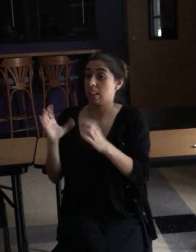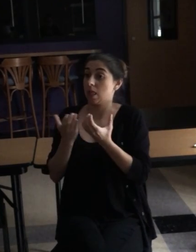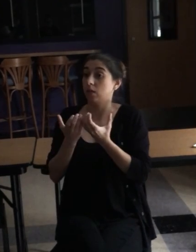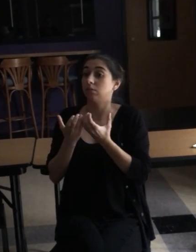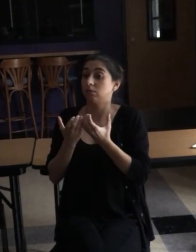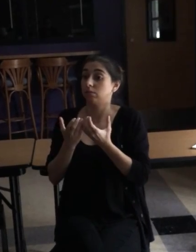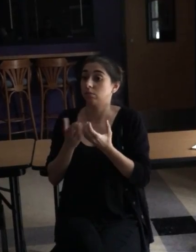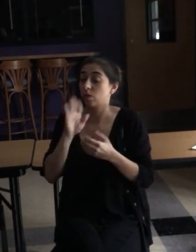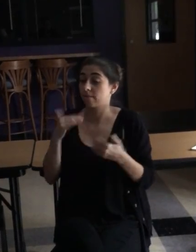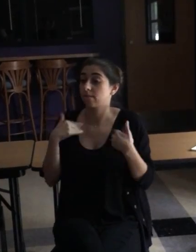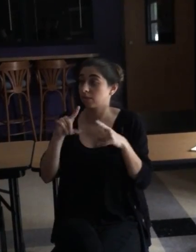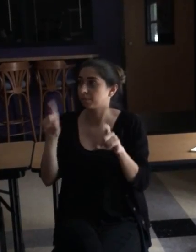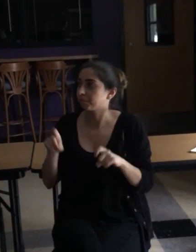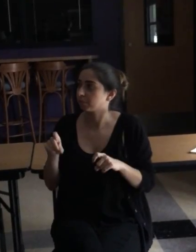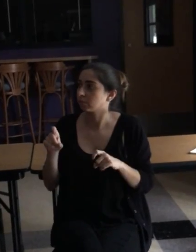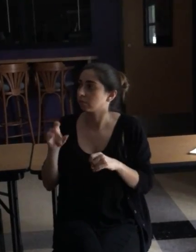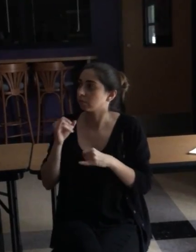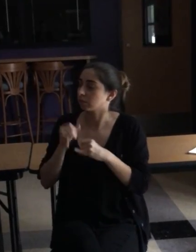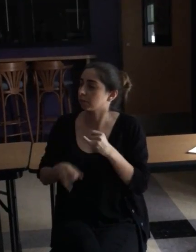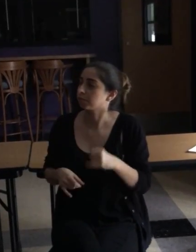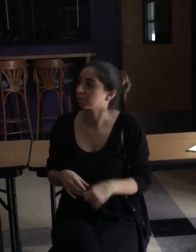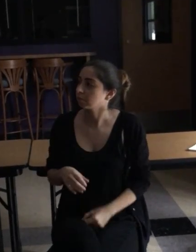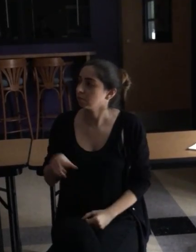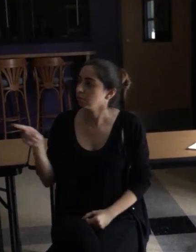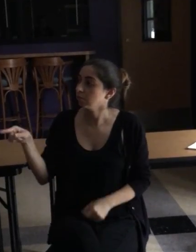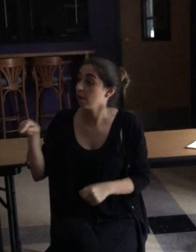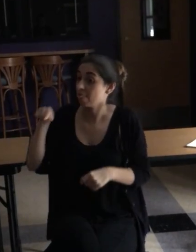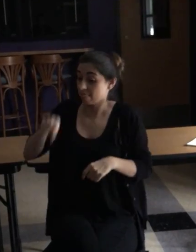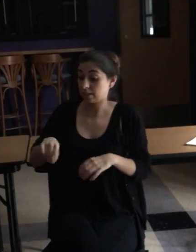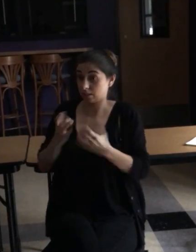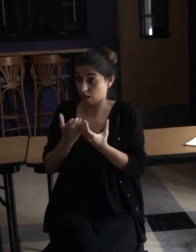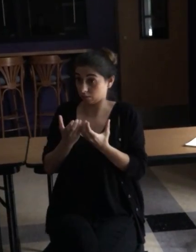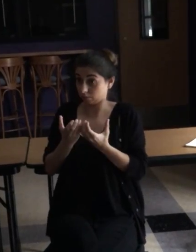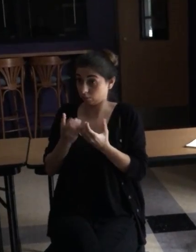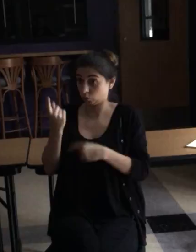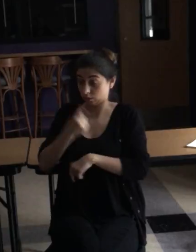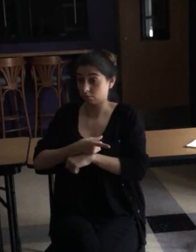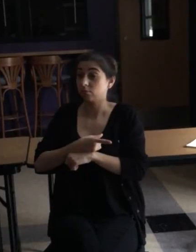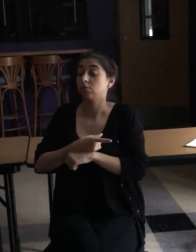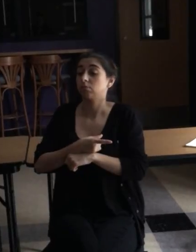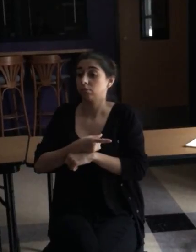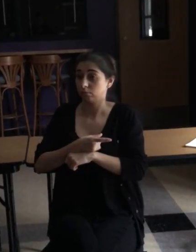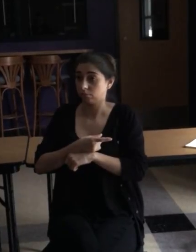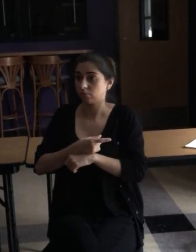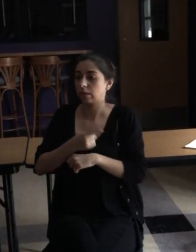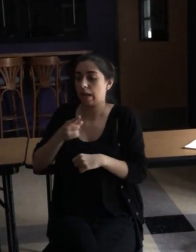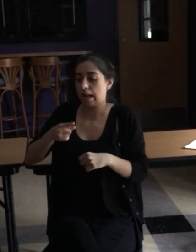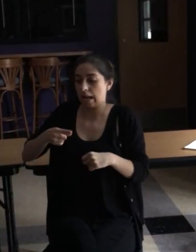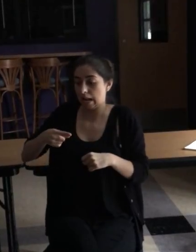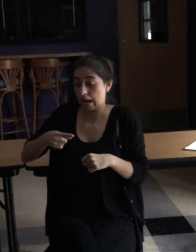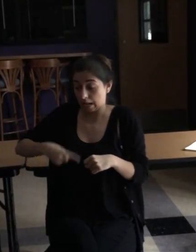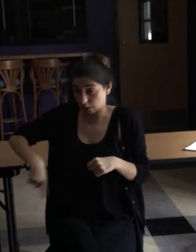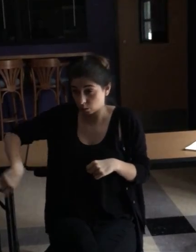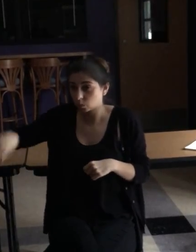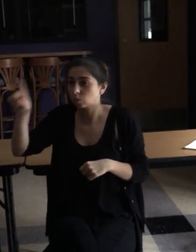okay? We have this class. Next week we do